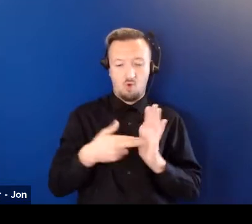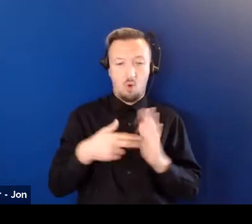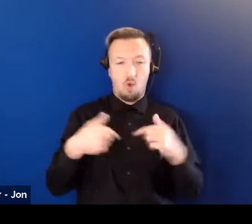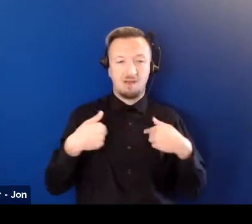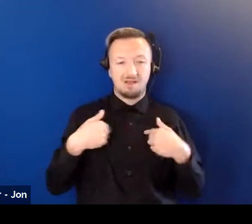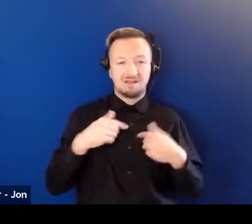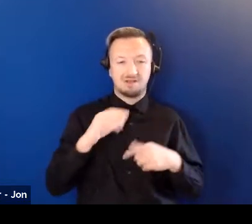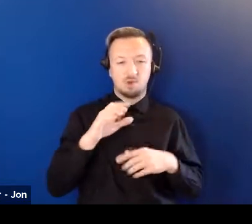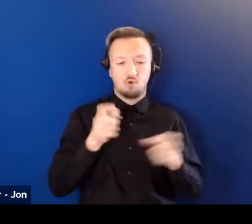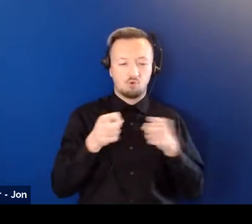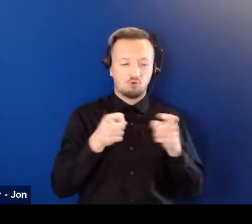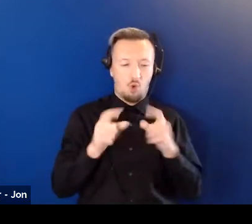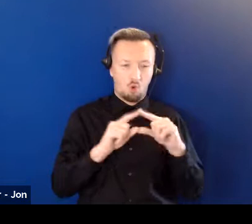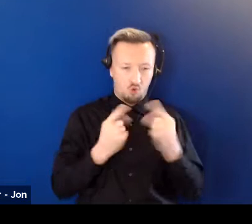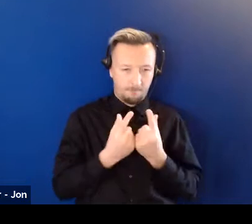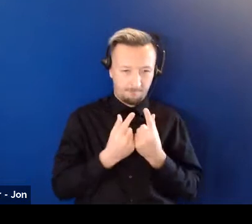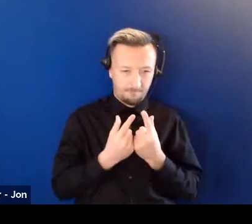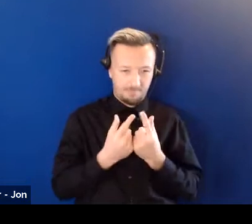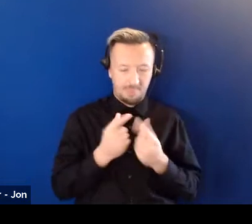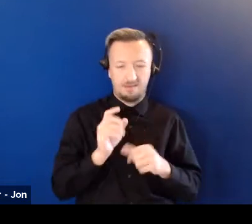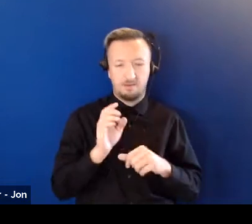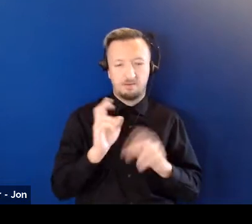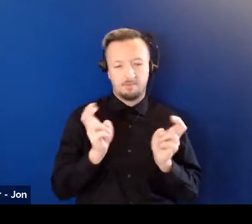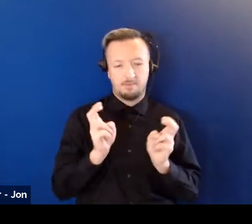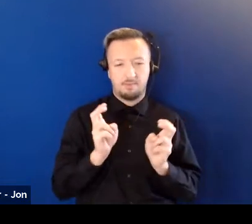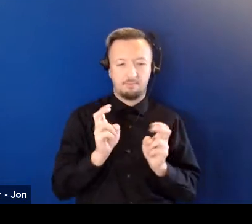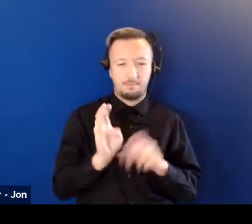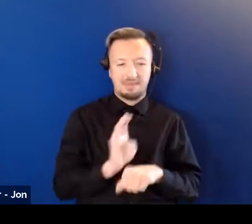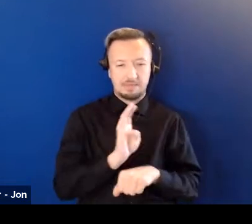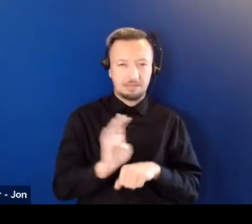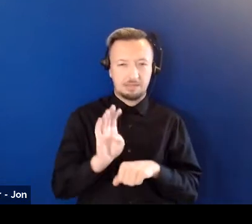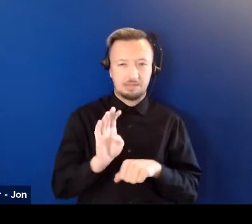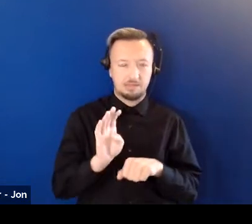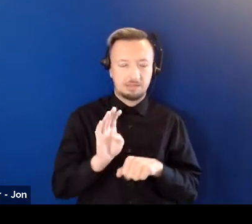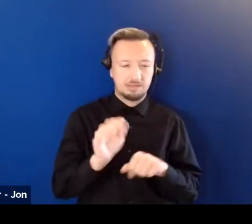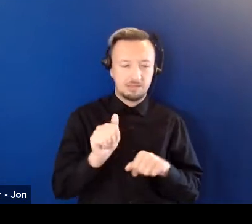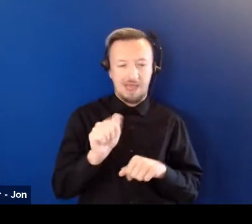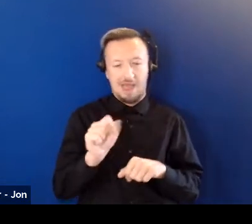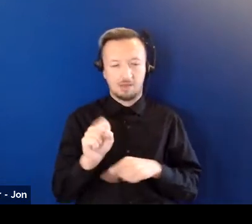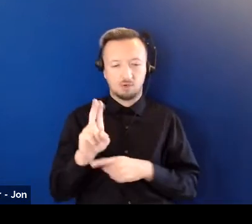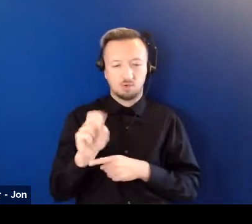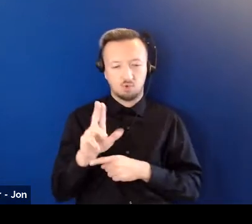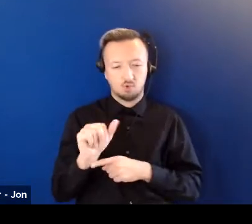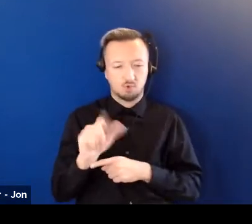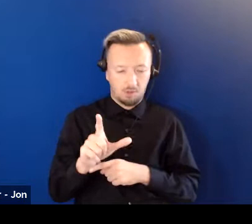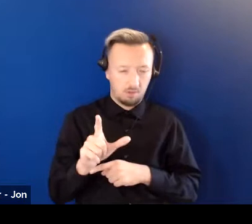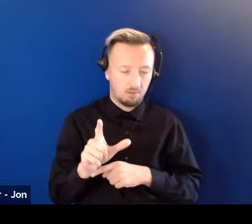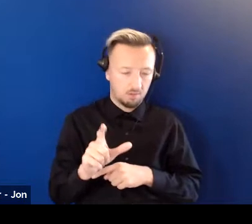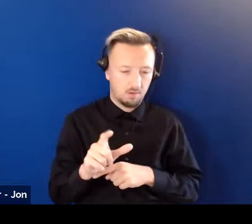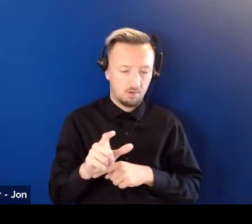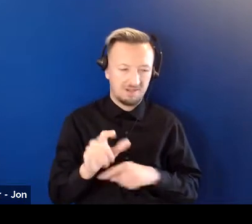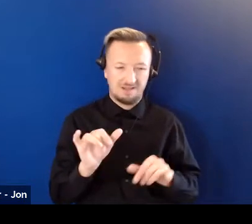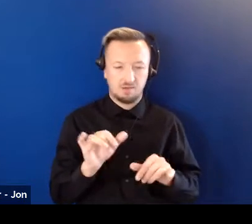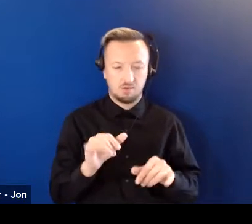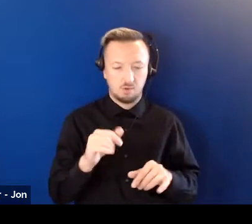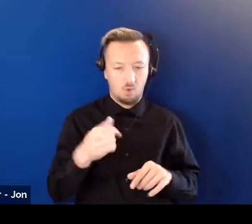usual. And I feel like it's an important role. It's not just because we didn't have the capacity to jump into the